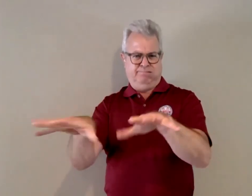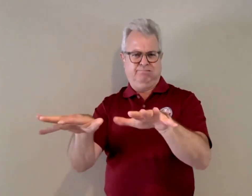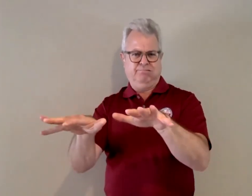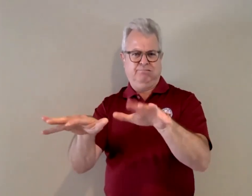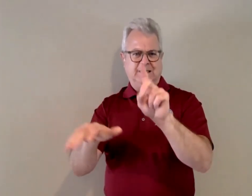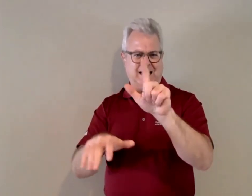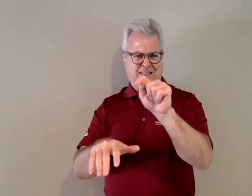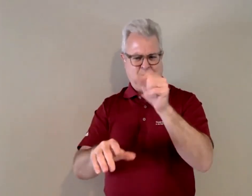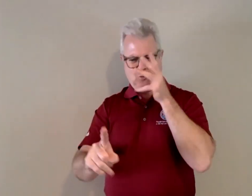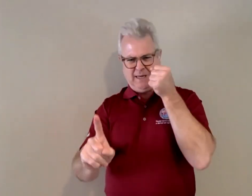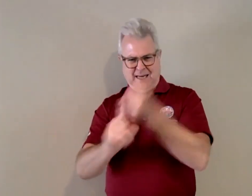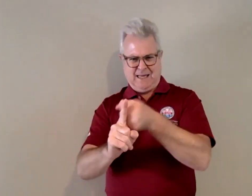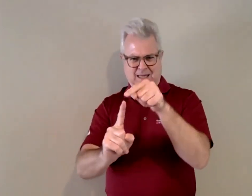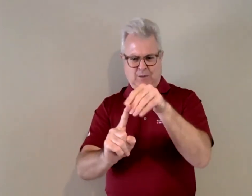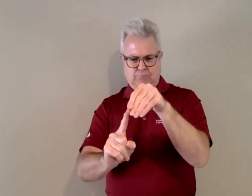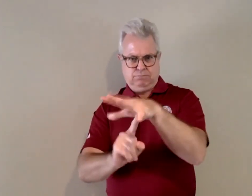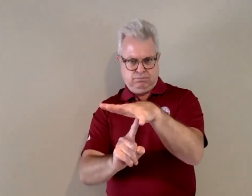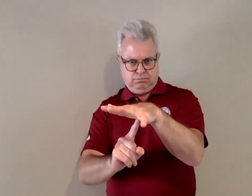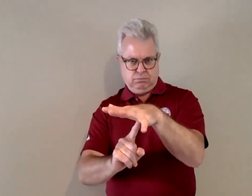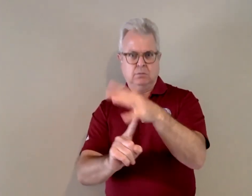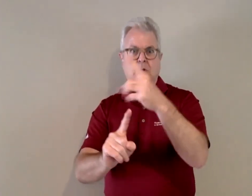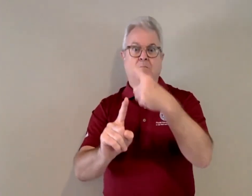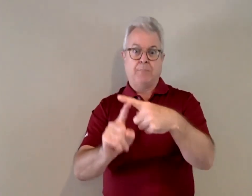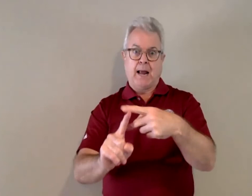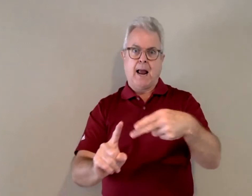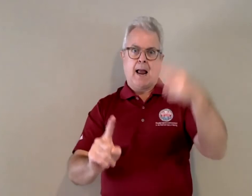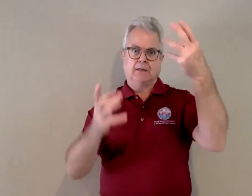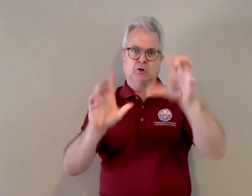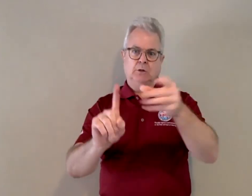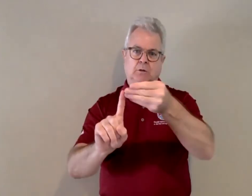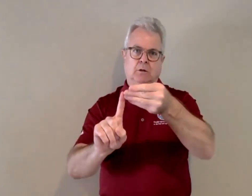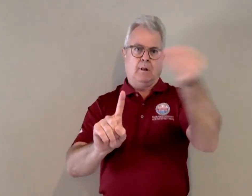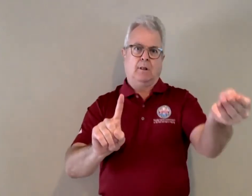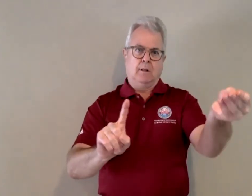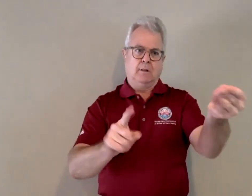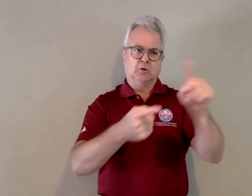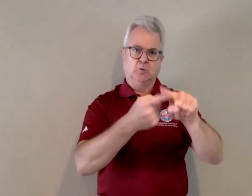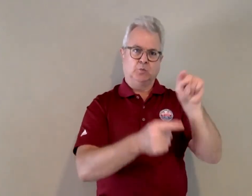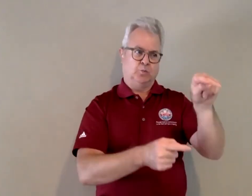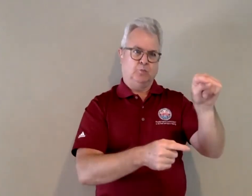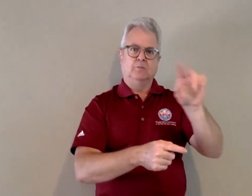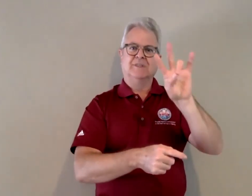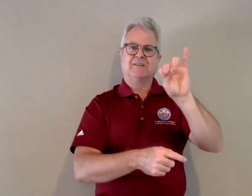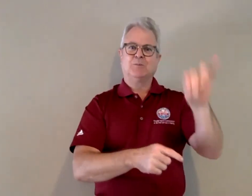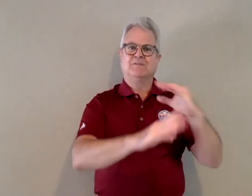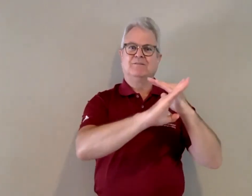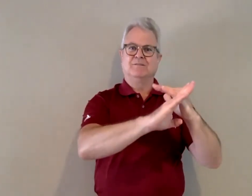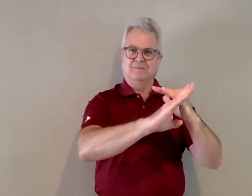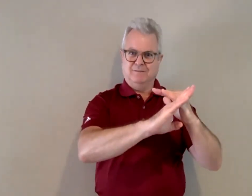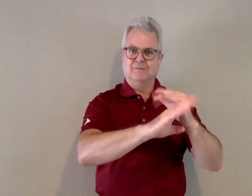But of course, in that town where there's less vaccination, it will spread faster. And there is a higher chance that they could